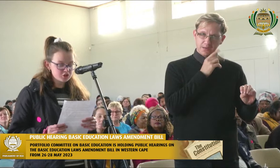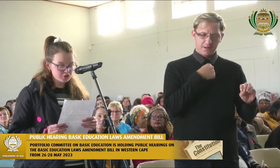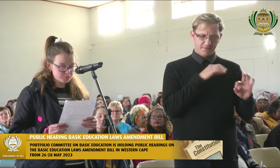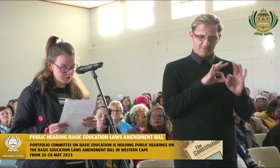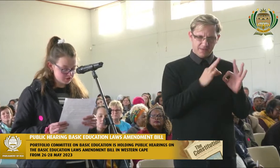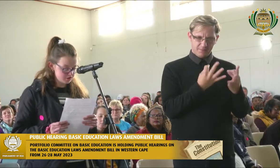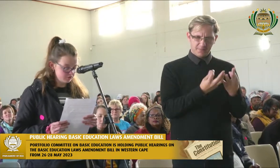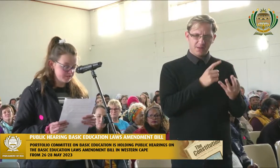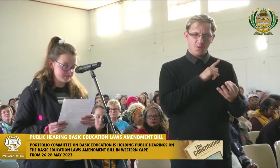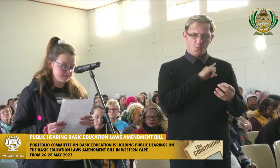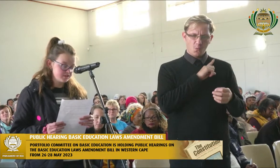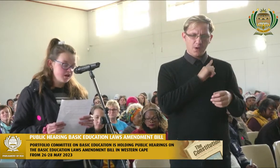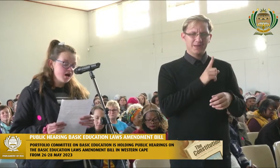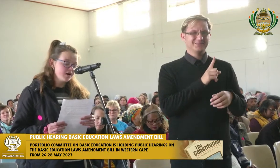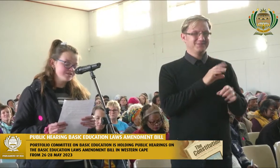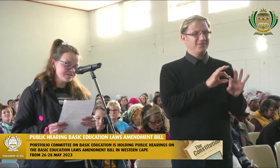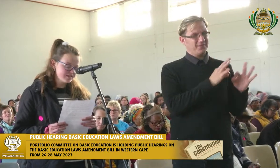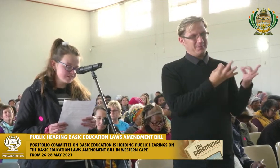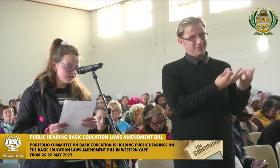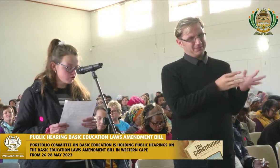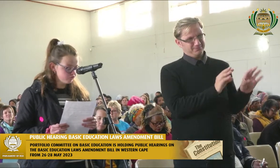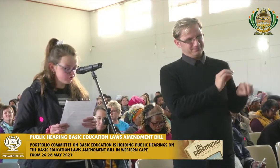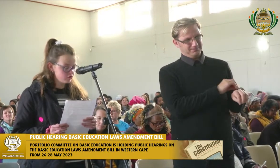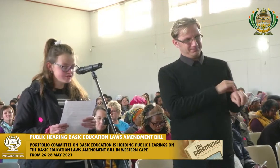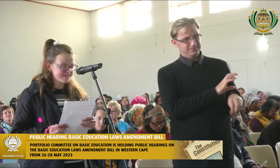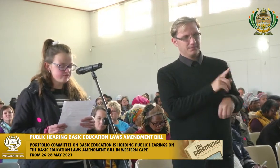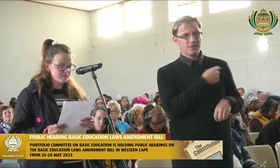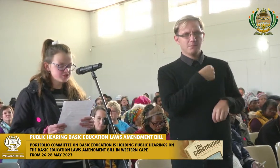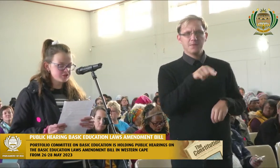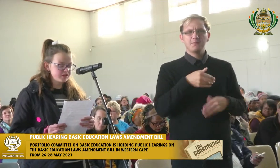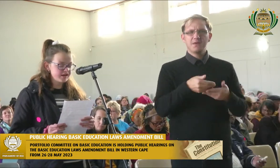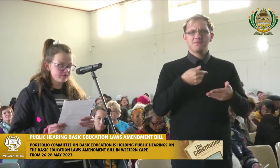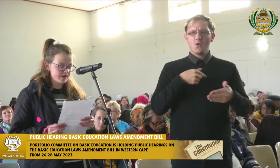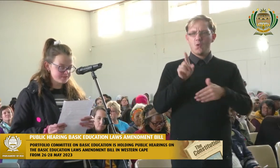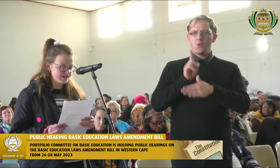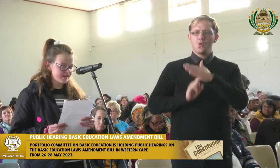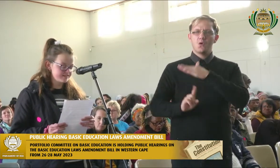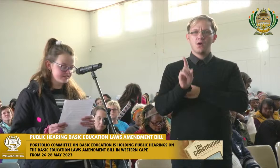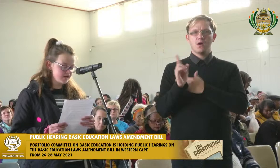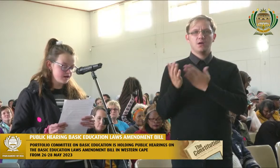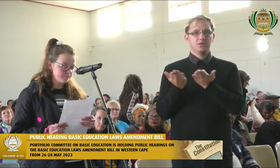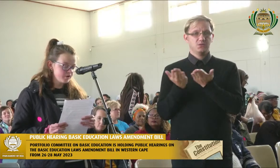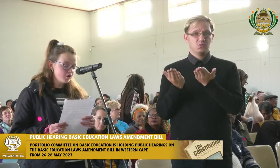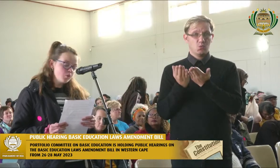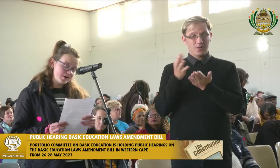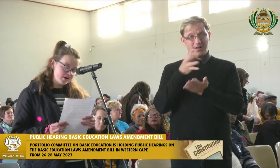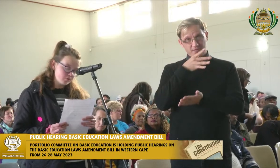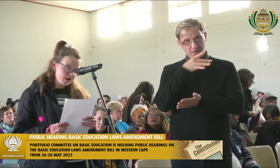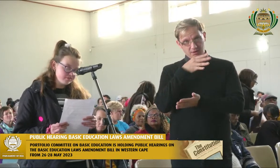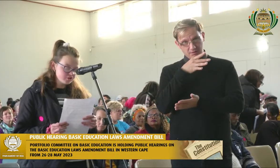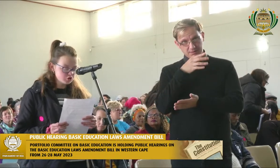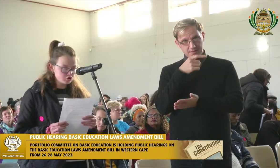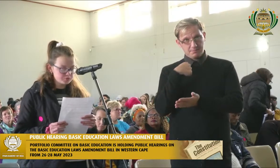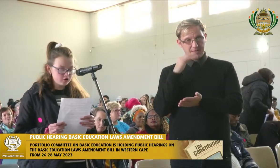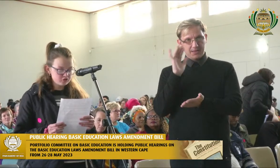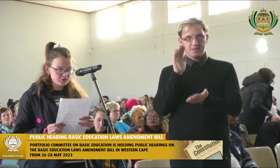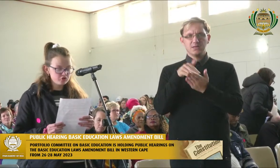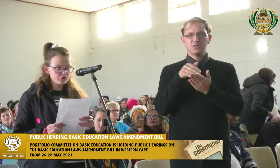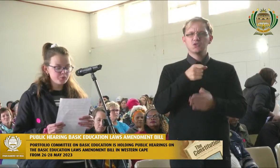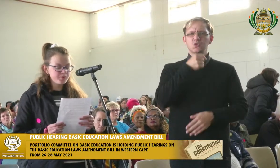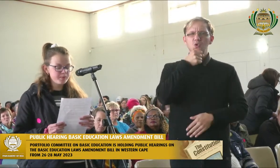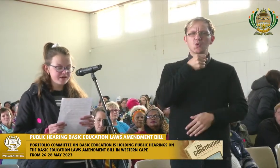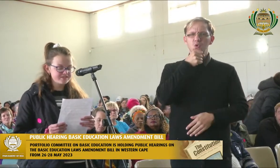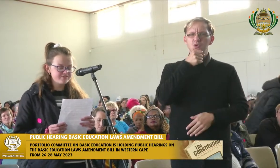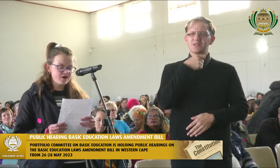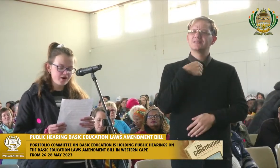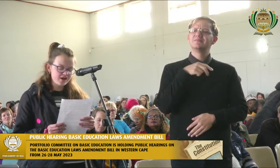2021 due to personal reasons. I was attending an Afrikaans government school in Grahamstown at the time. When I arrived in George, my auntie